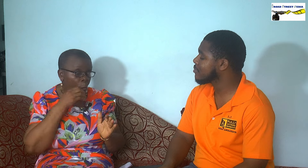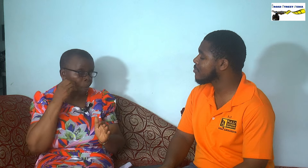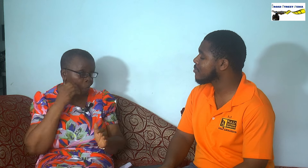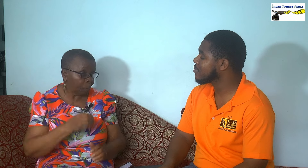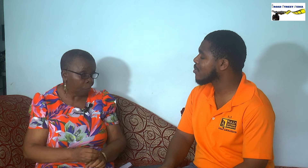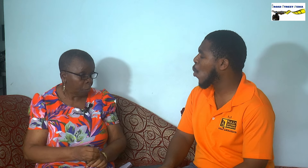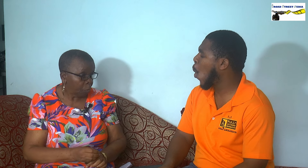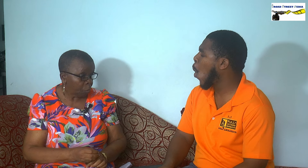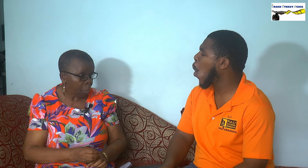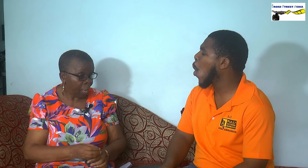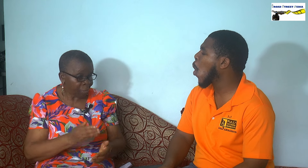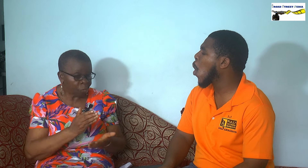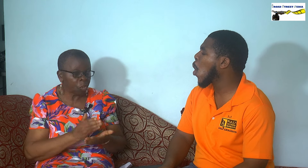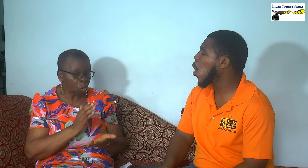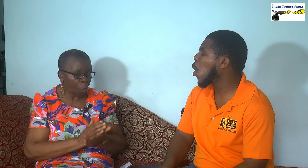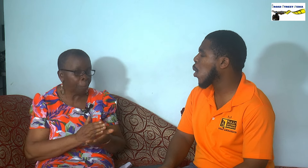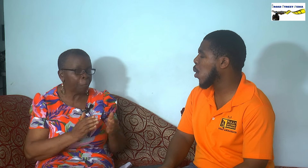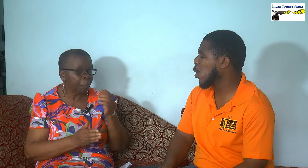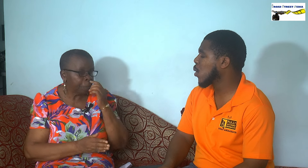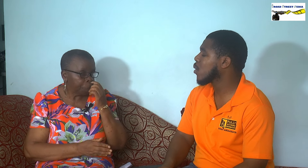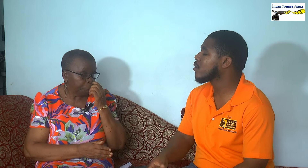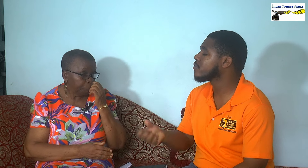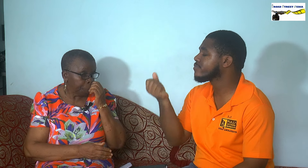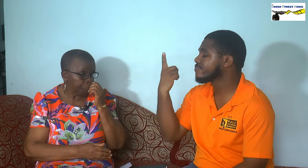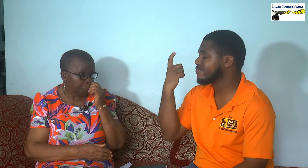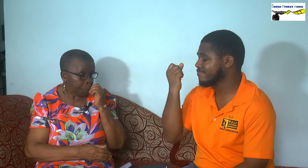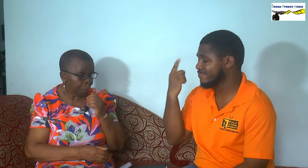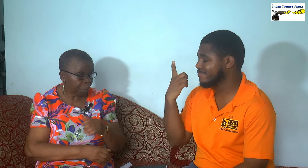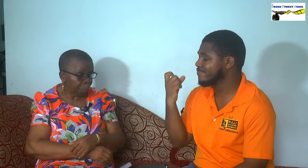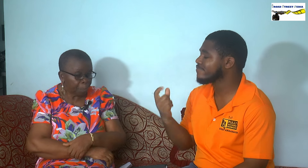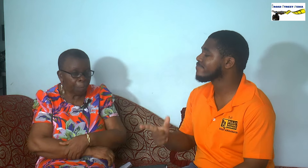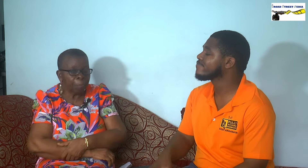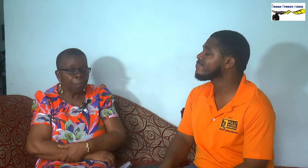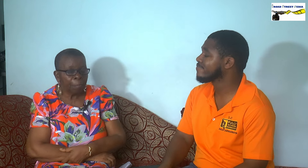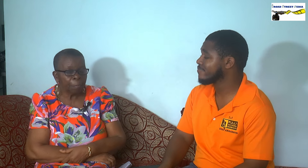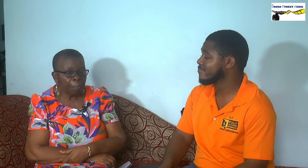home. I had to stop. I understand.